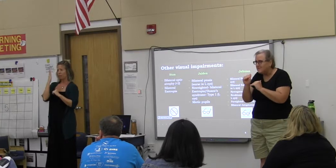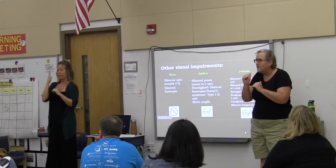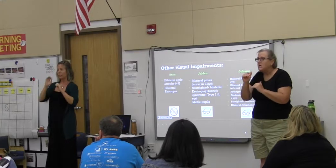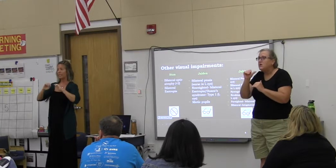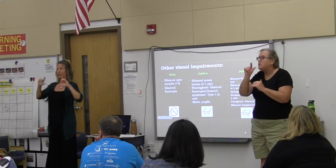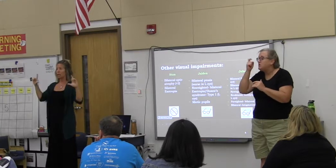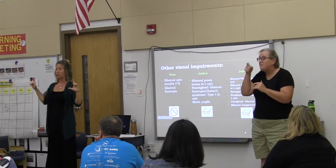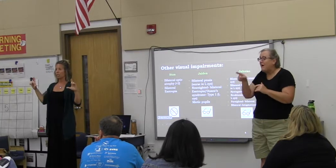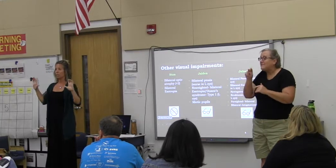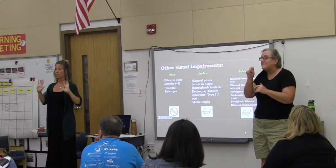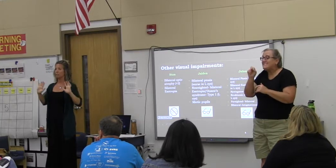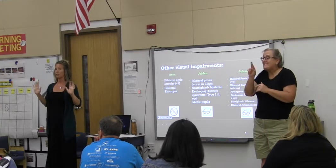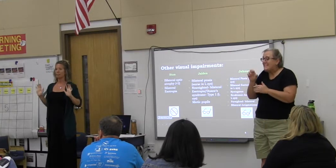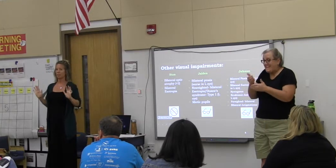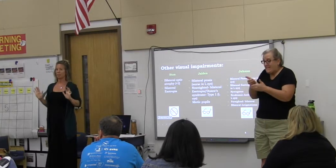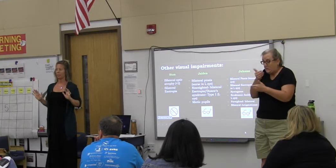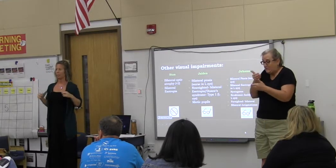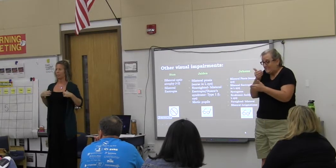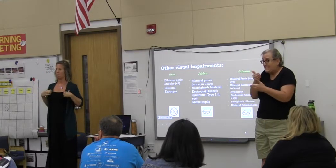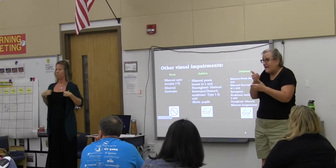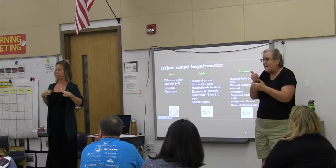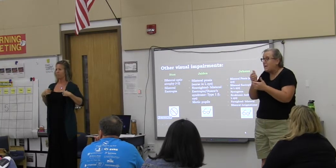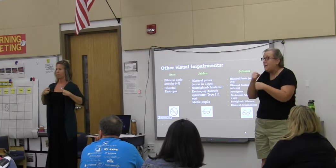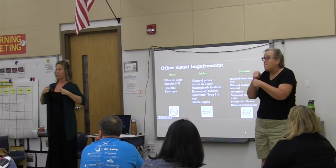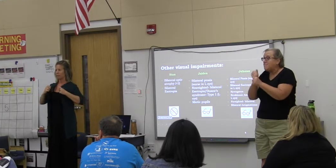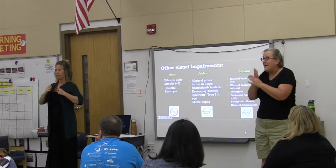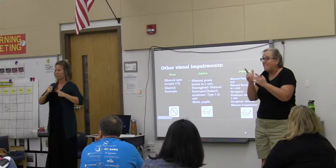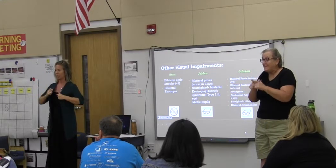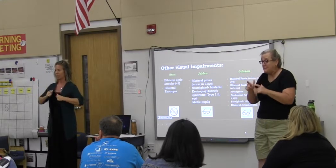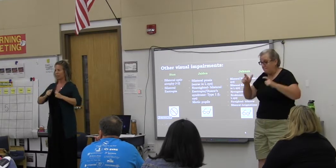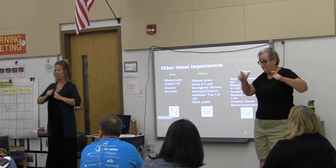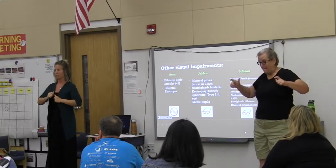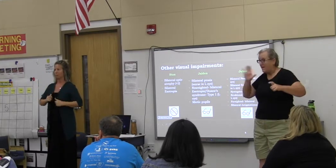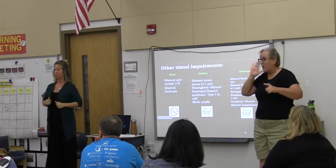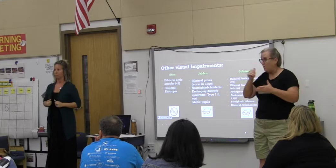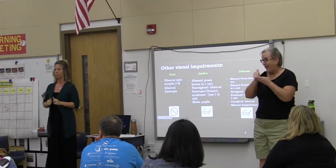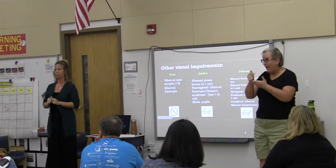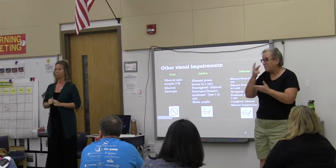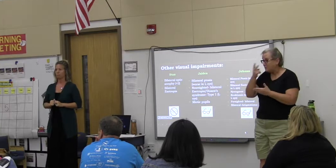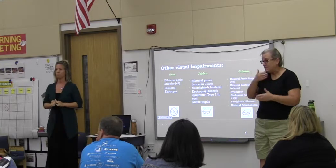they're nearsighted, enlarging things doesn't necessarily mean that they're going to see it better.